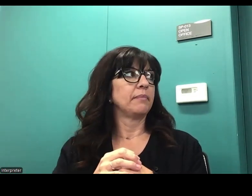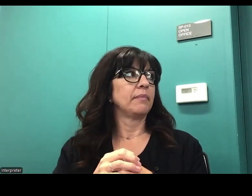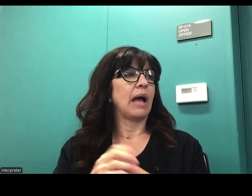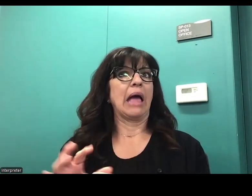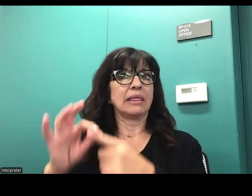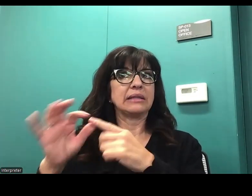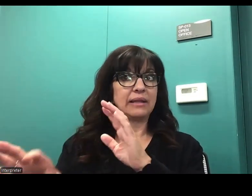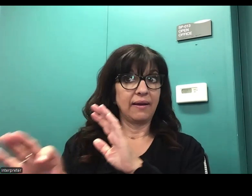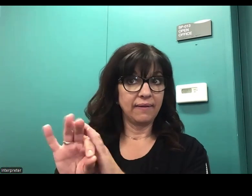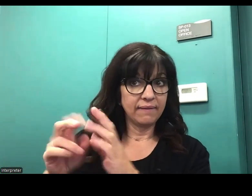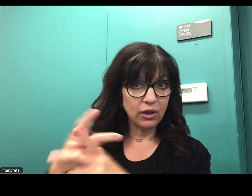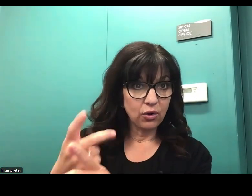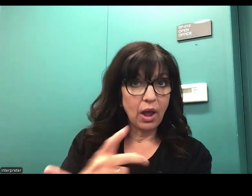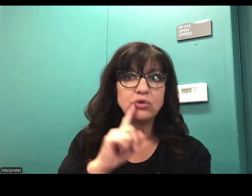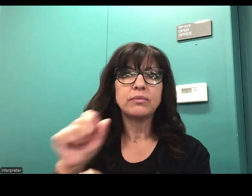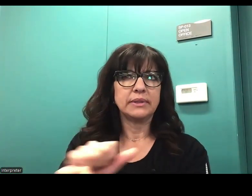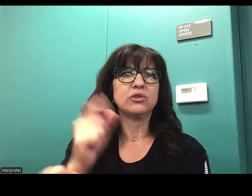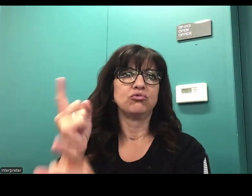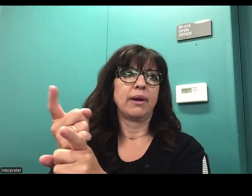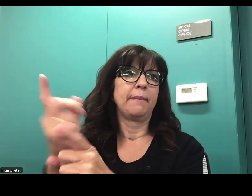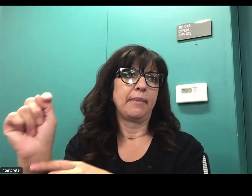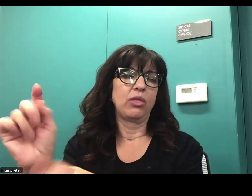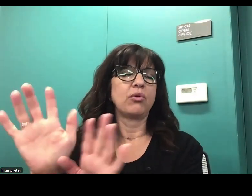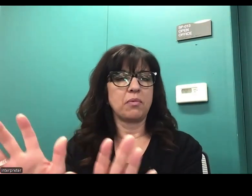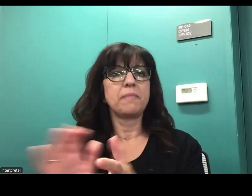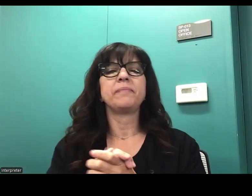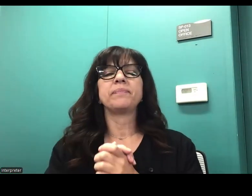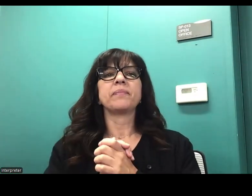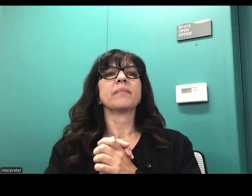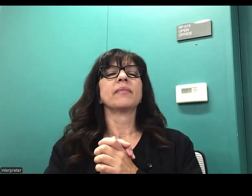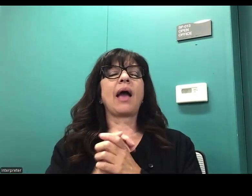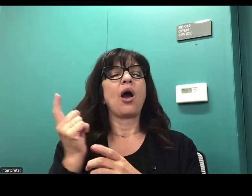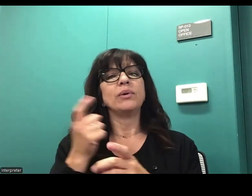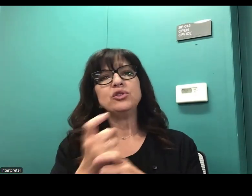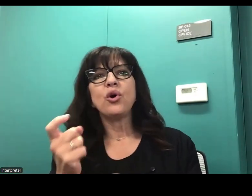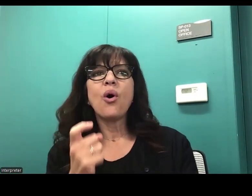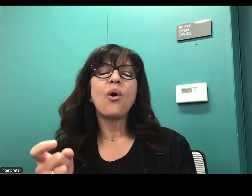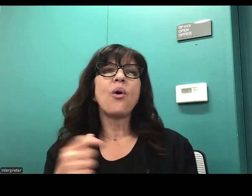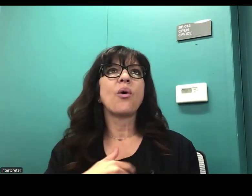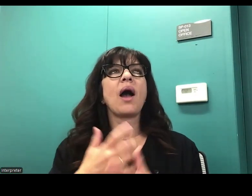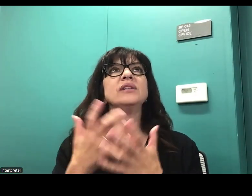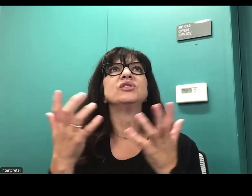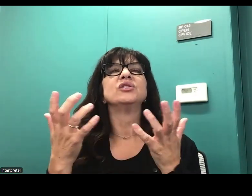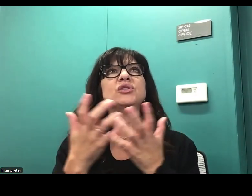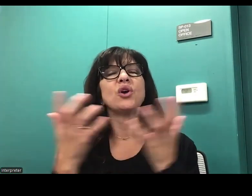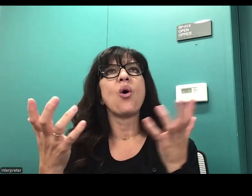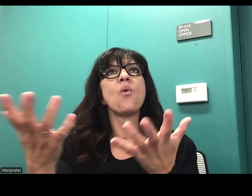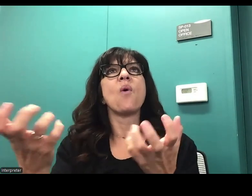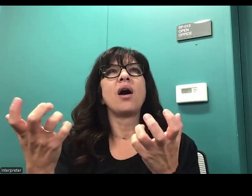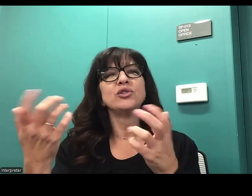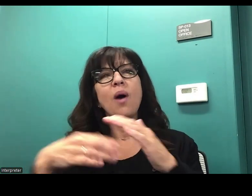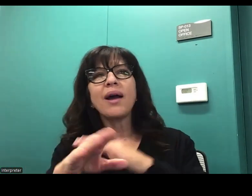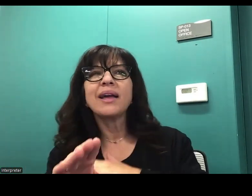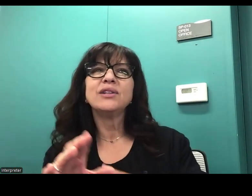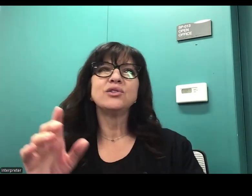Unless they find that she is in the right bathroom. I kind of joke around, like, I so want to walk